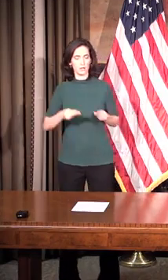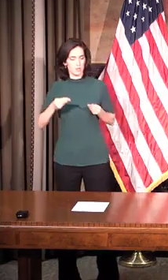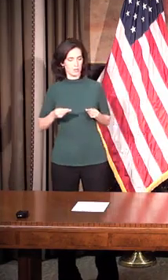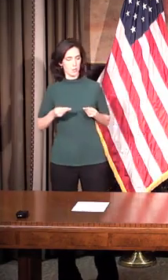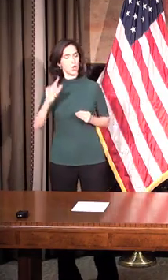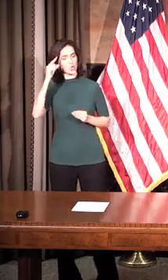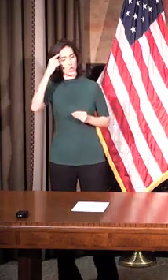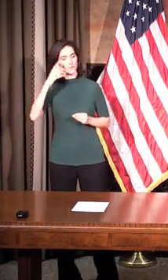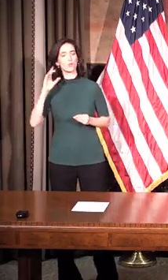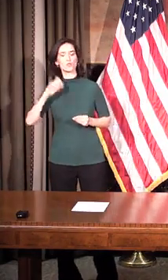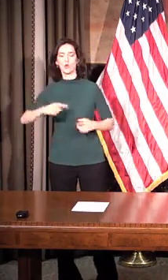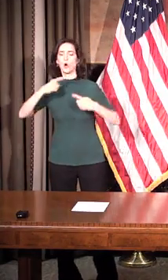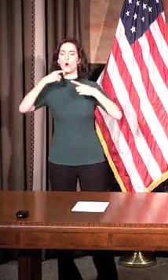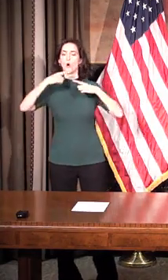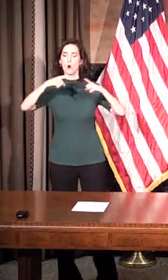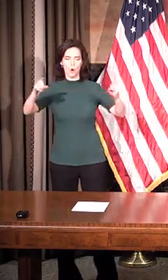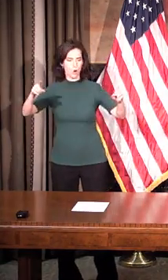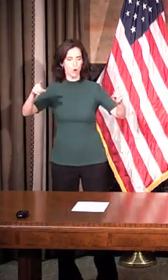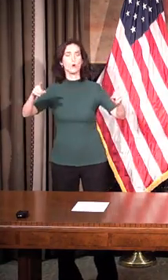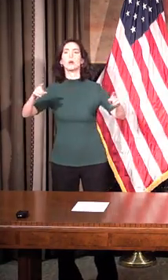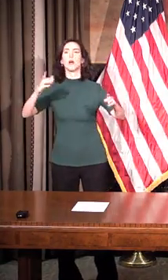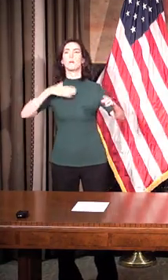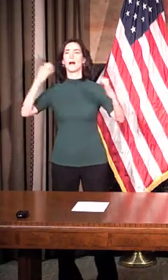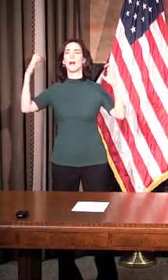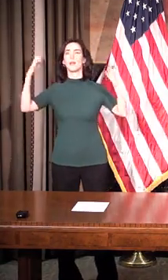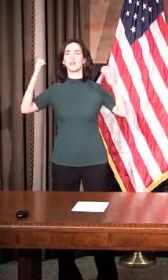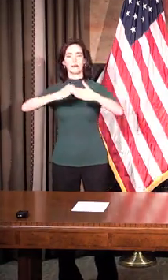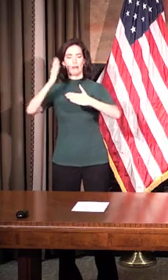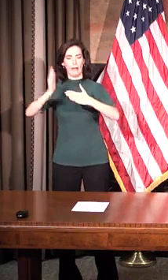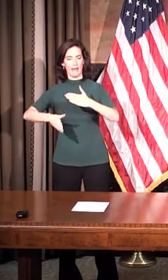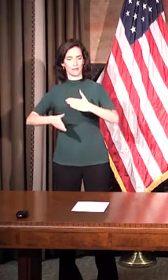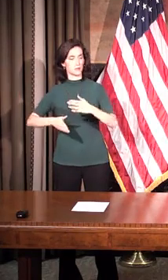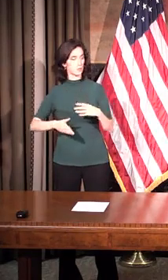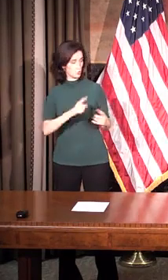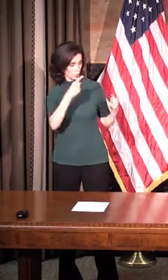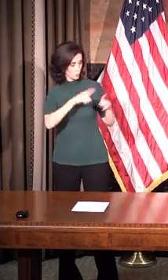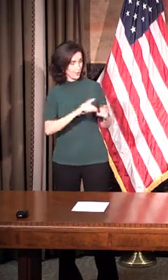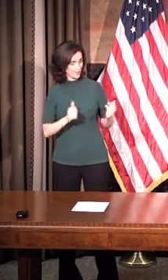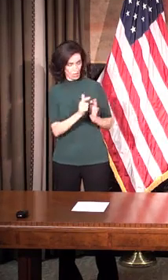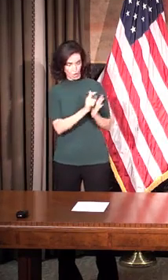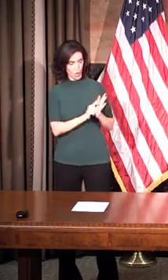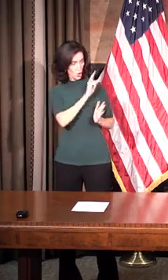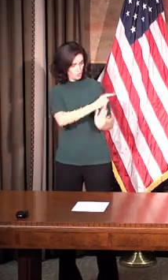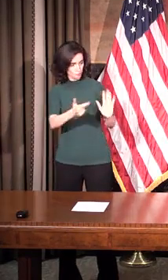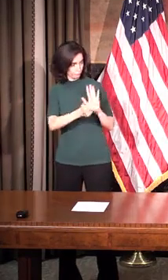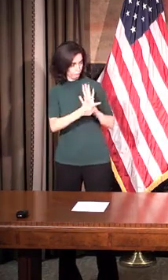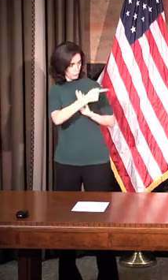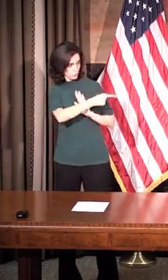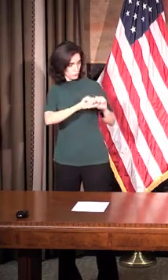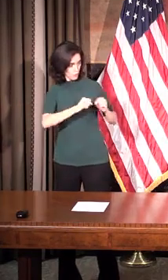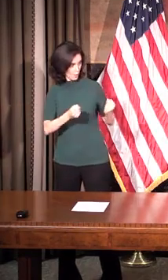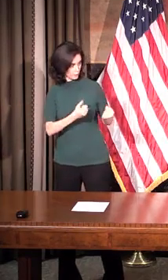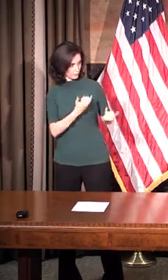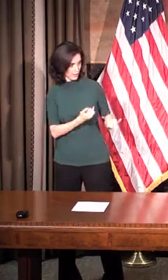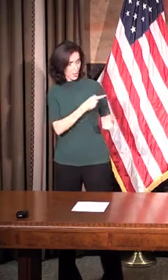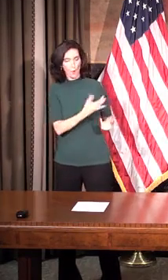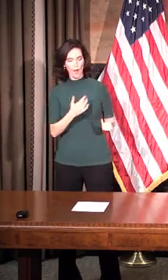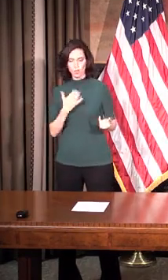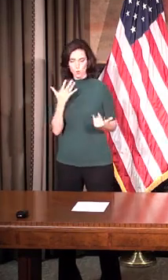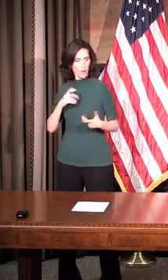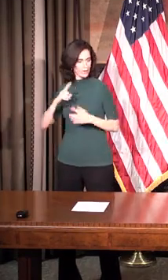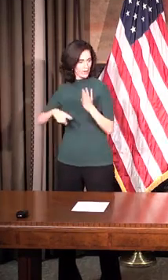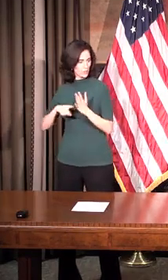state of public health or emergency. You obviously haven't done that. Do you agree that you're violating the law right now because you don't want to nullify this?